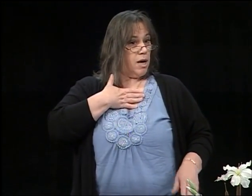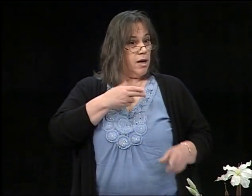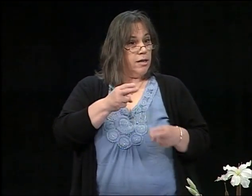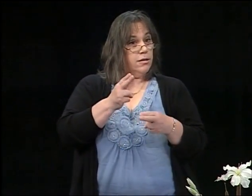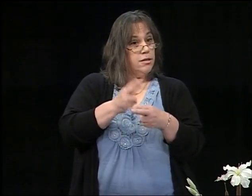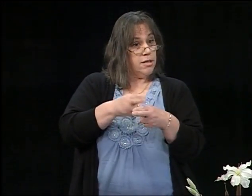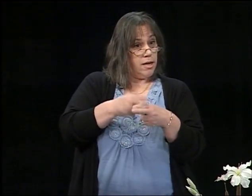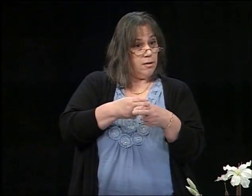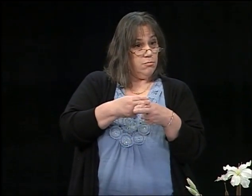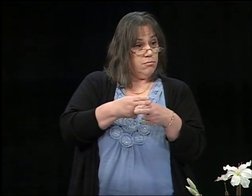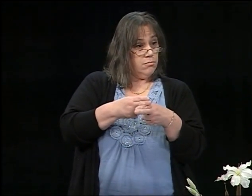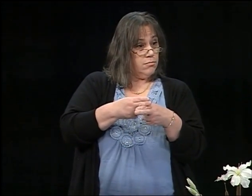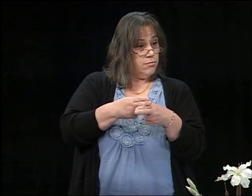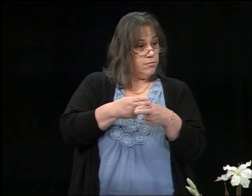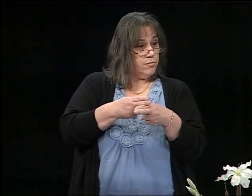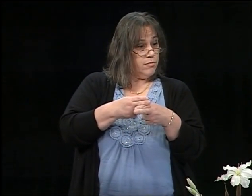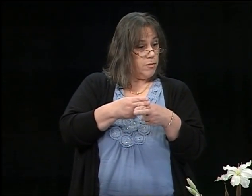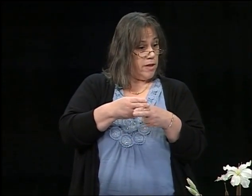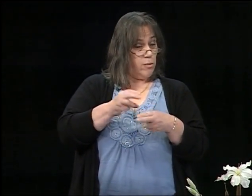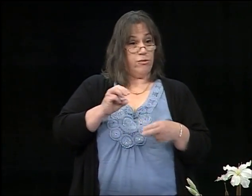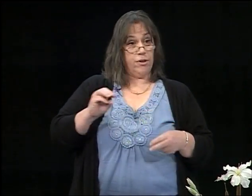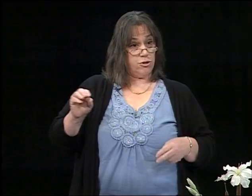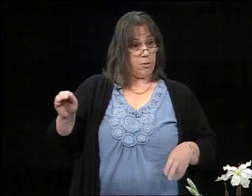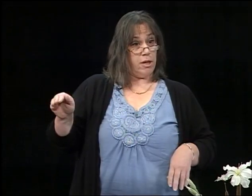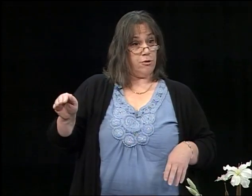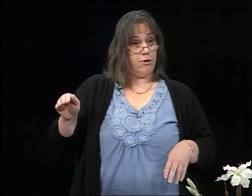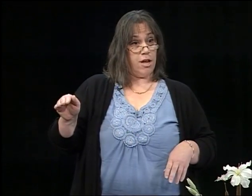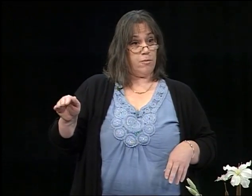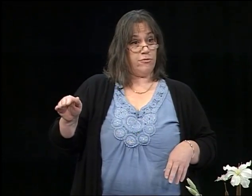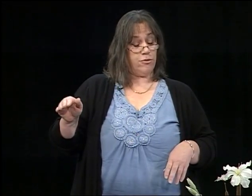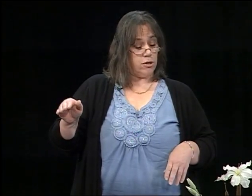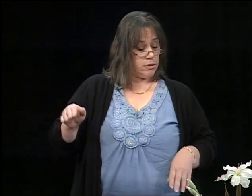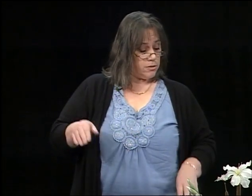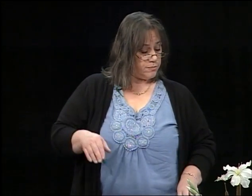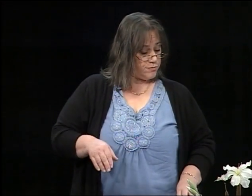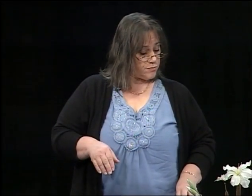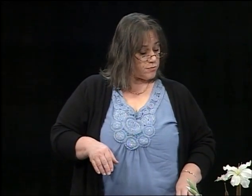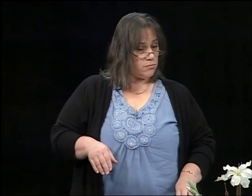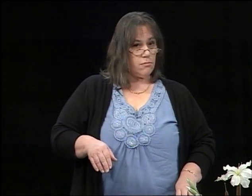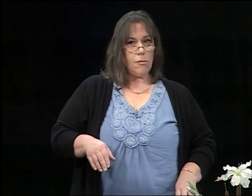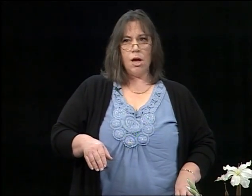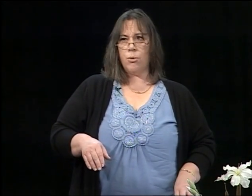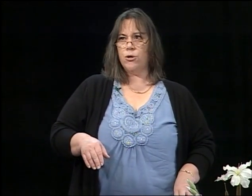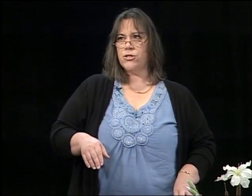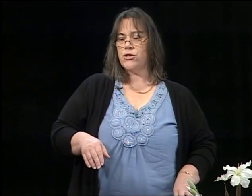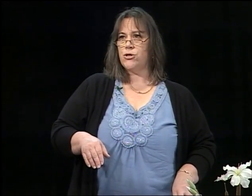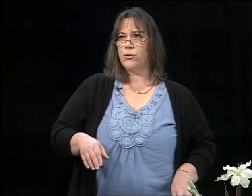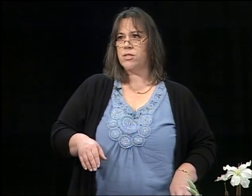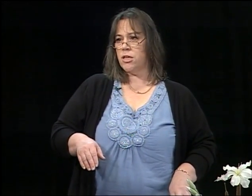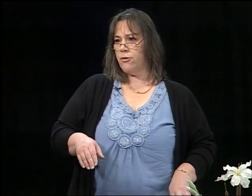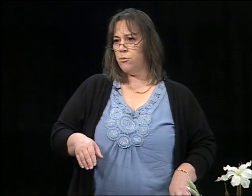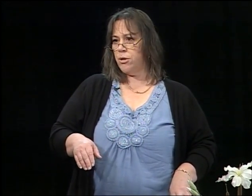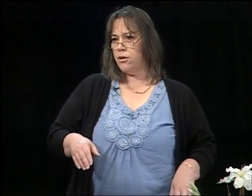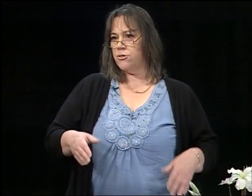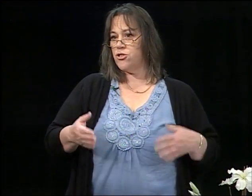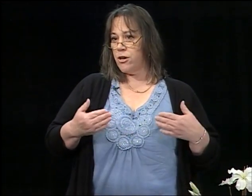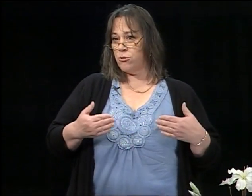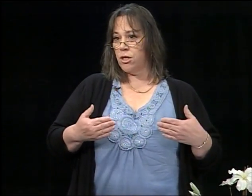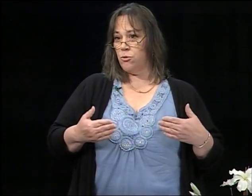my name, and then we finger spell out our name at first. A person who is hearing impaired generally will give you